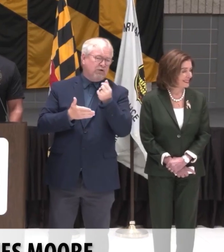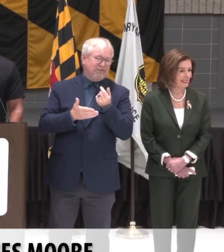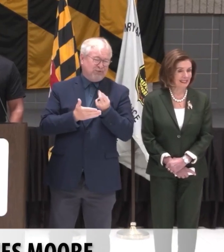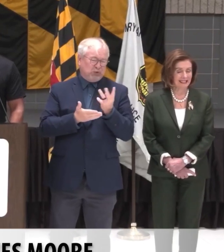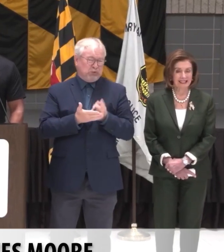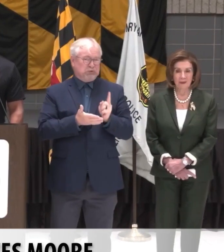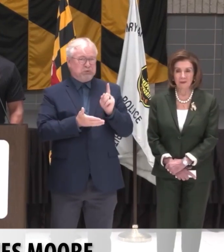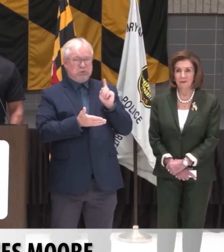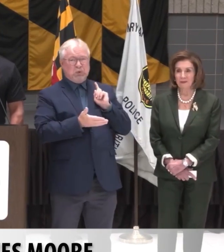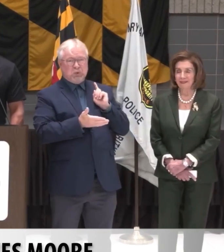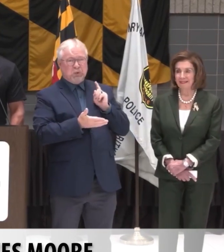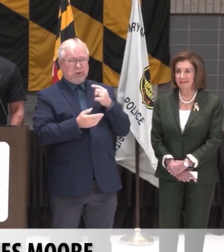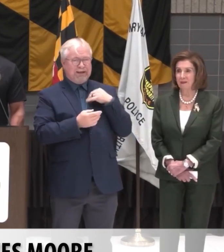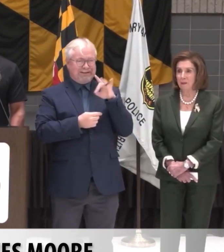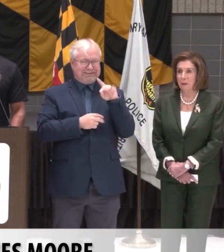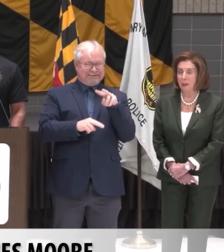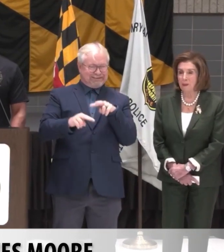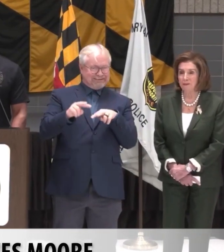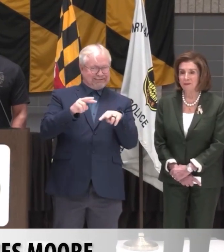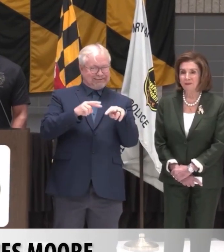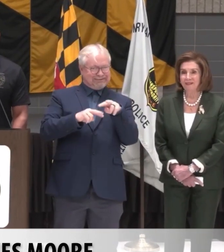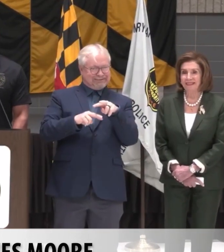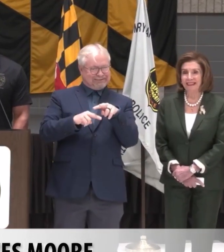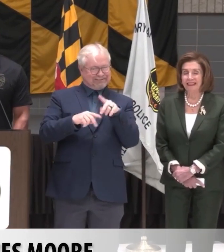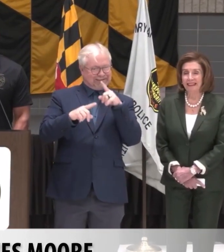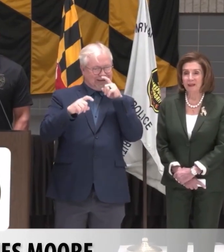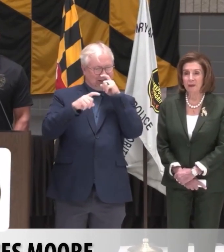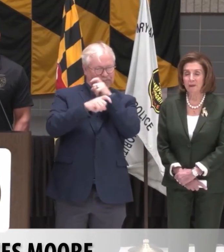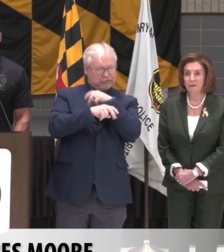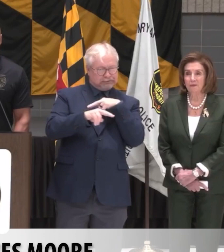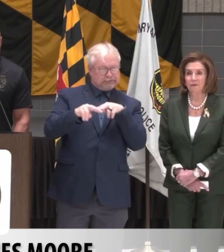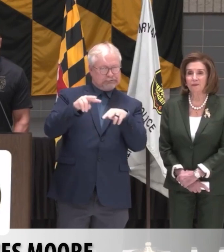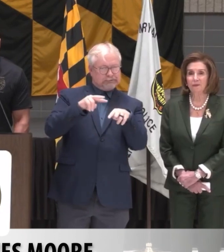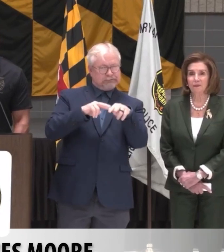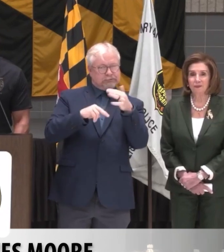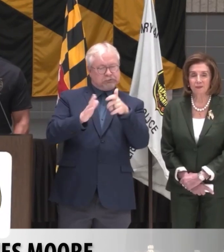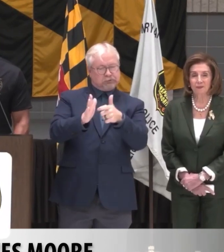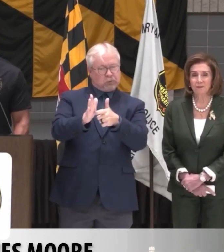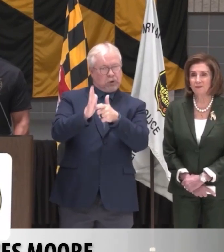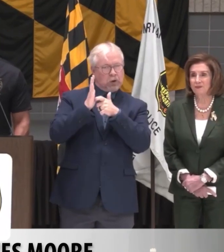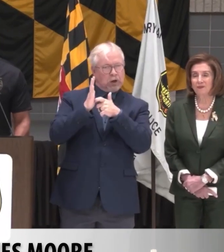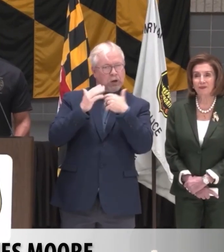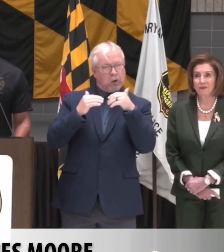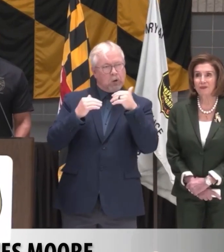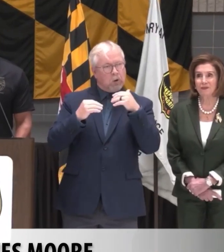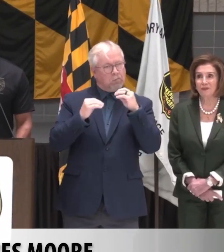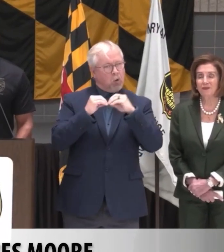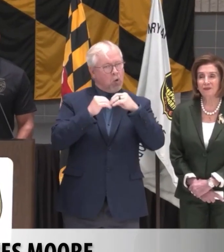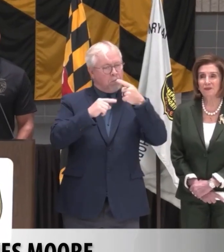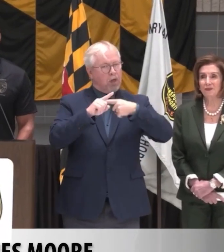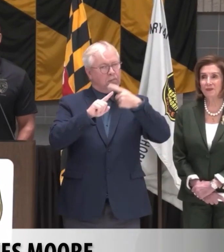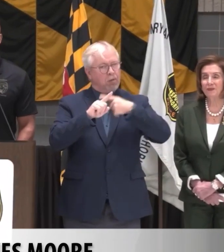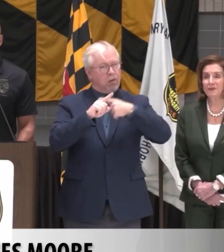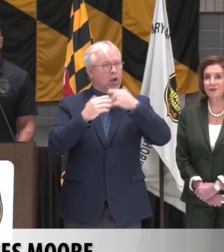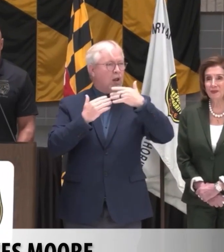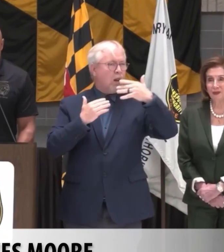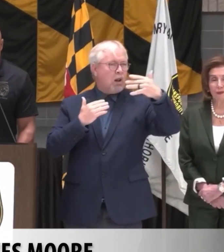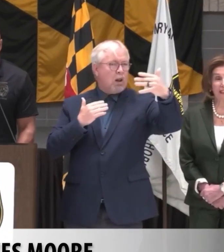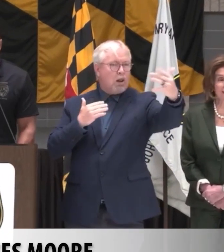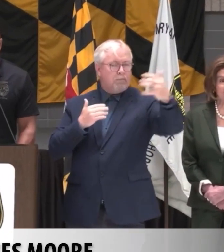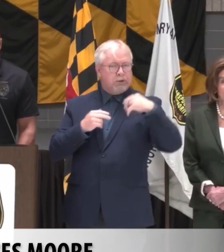said, this is going to take months in order to clear this channel. Well, here we are